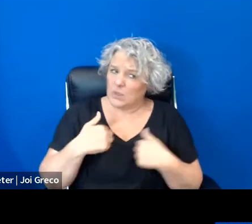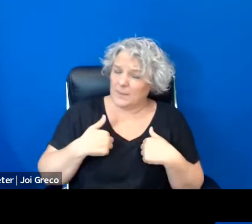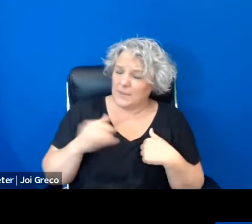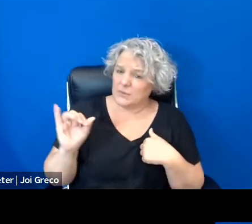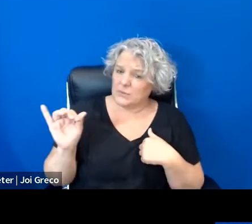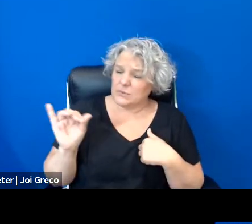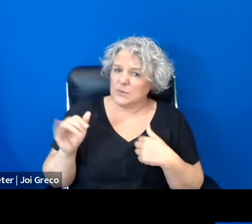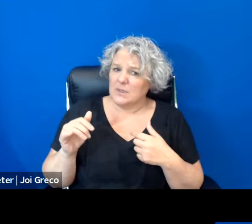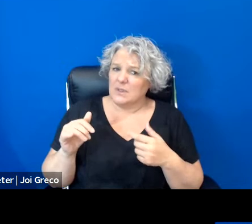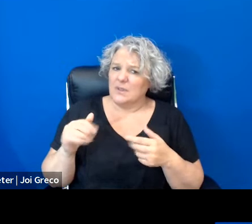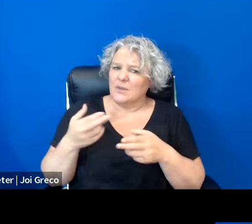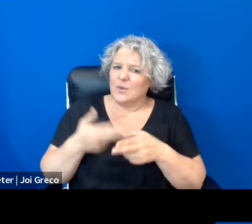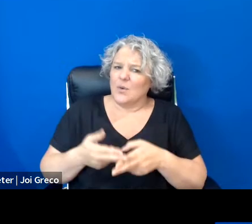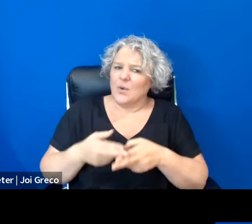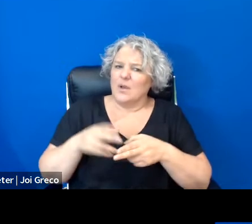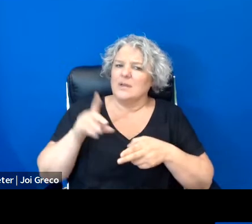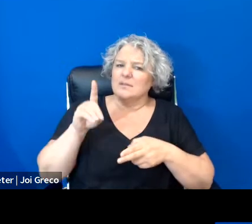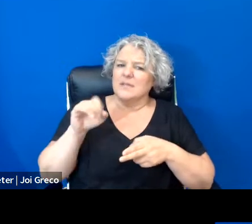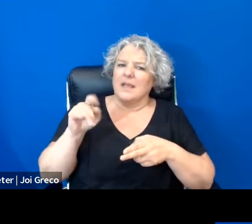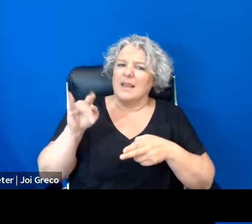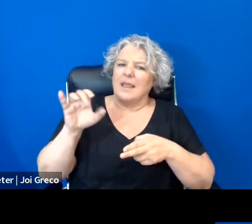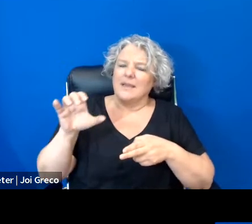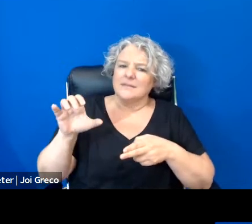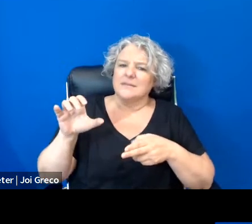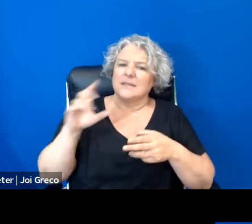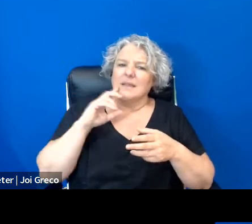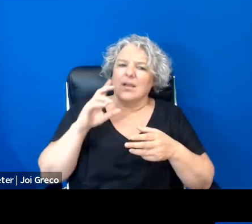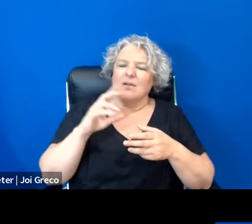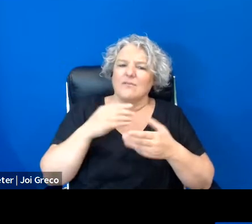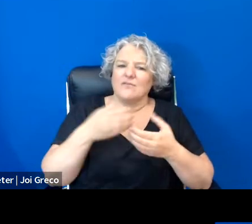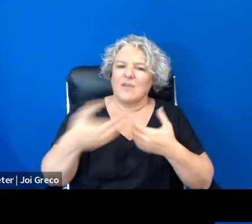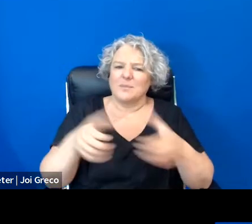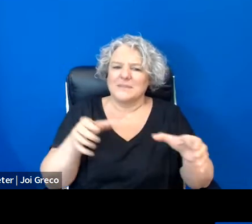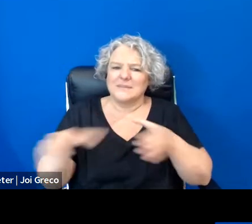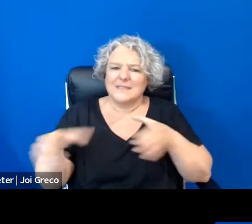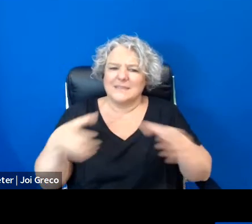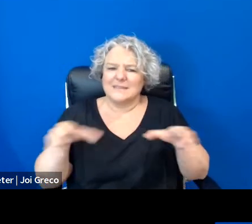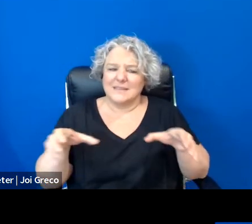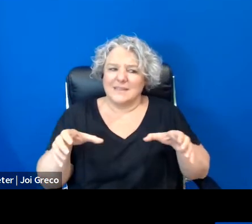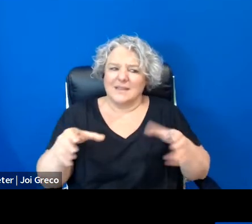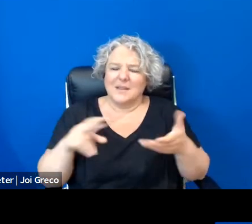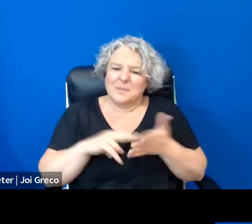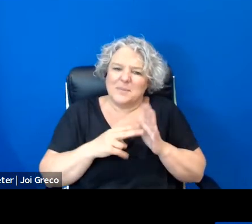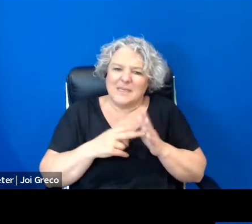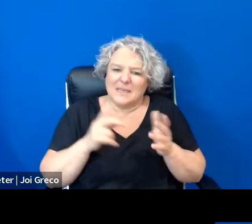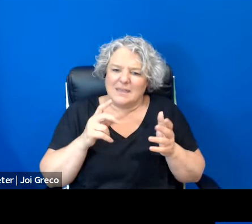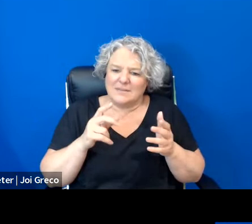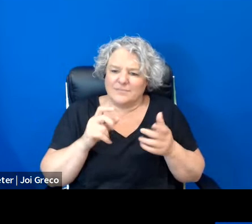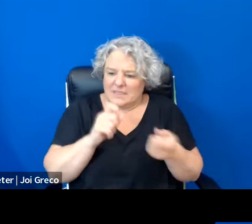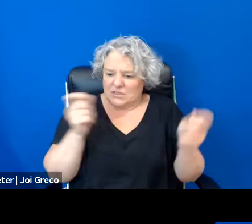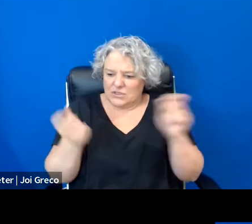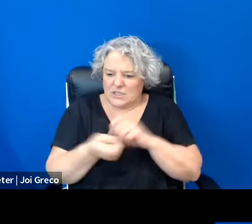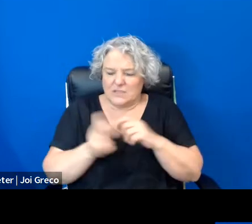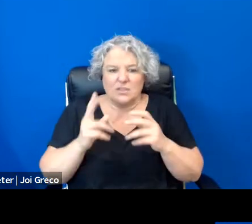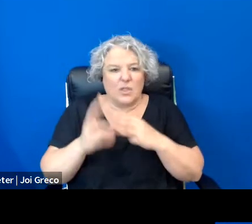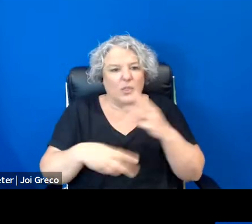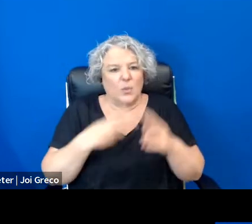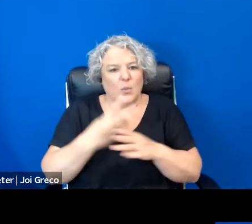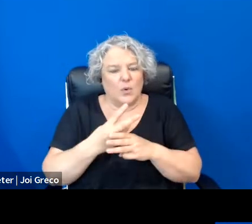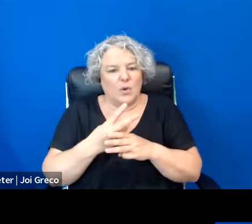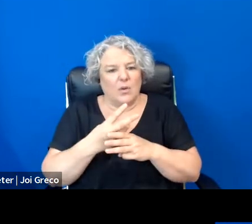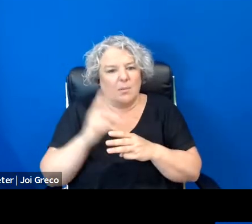way, call the dialectic of globalization and fragmentation. In other words, changes in the way the world politics is